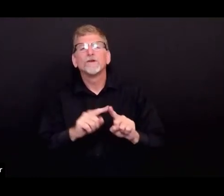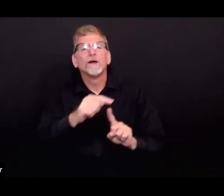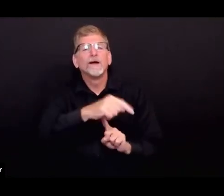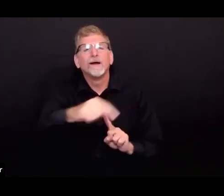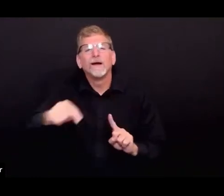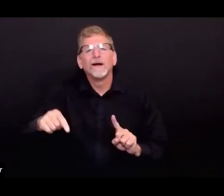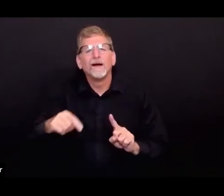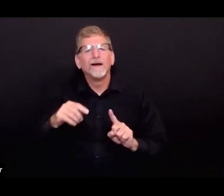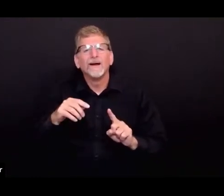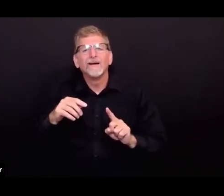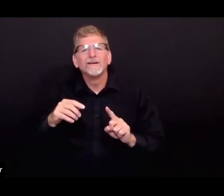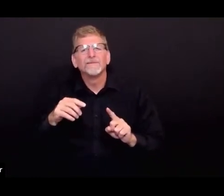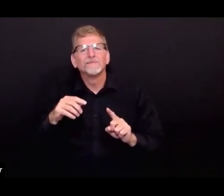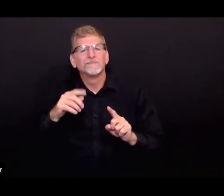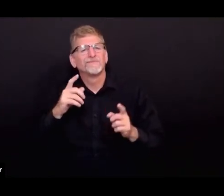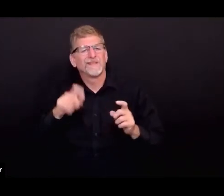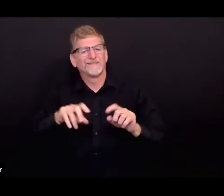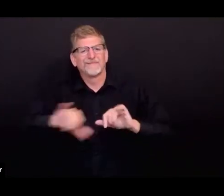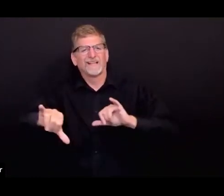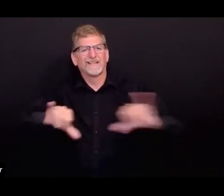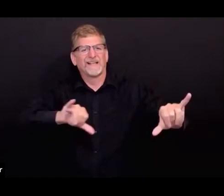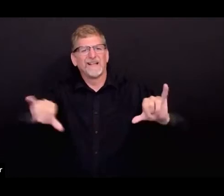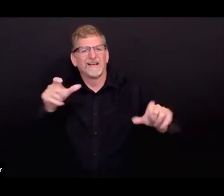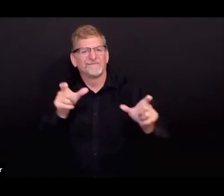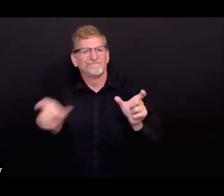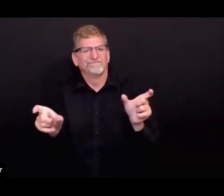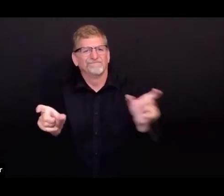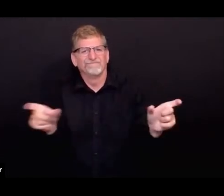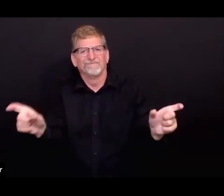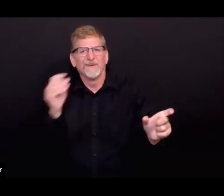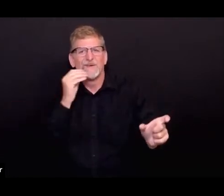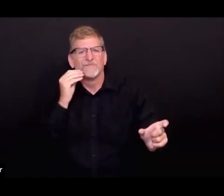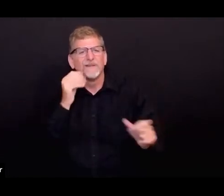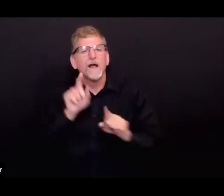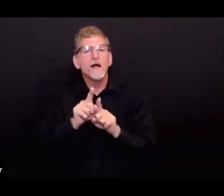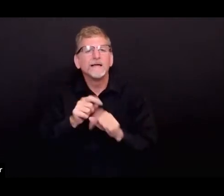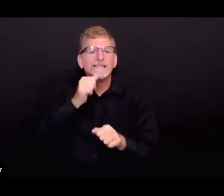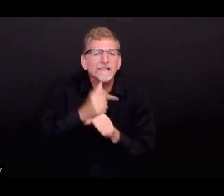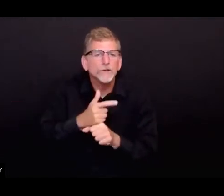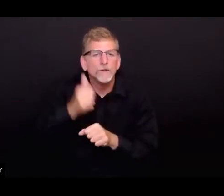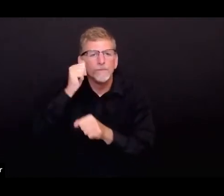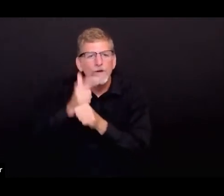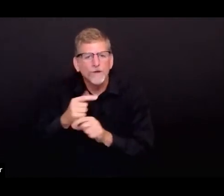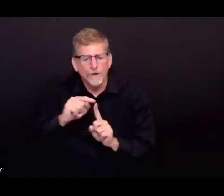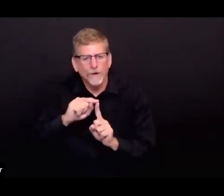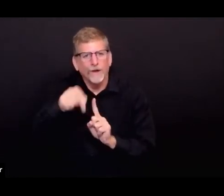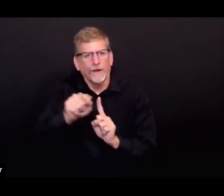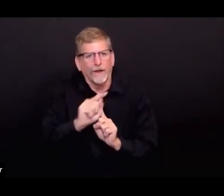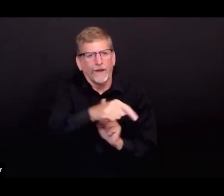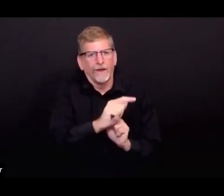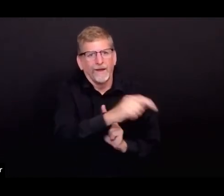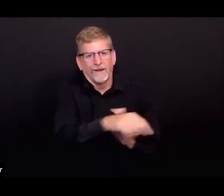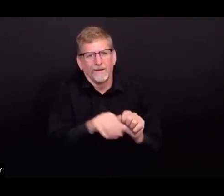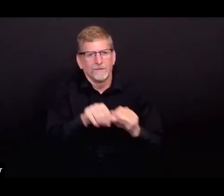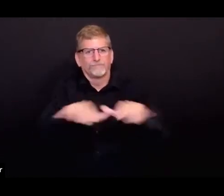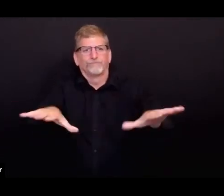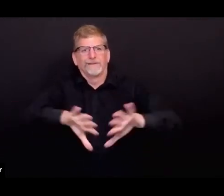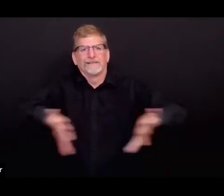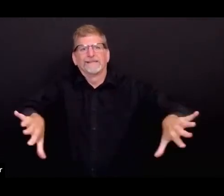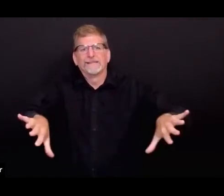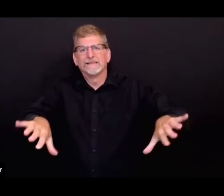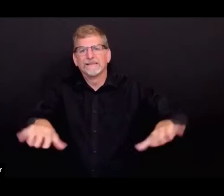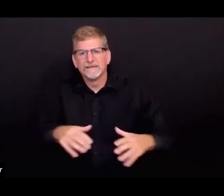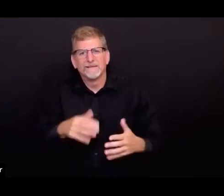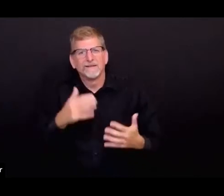we look just in the last week, we have added 2 confirmed outbreaks in